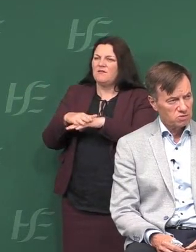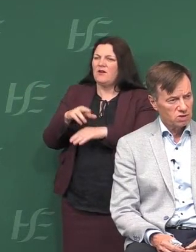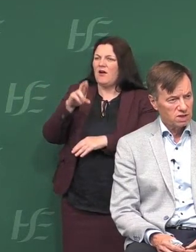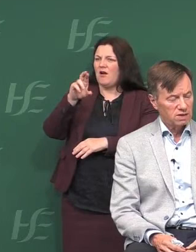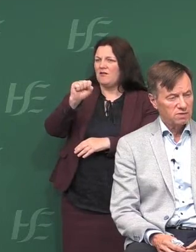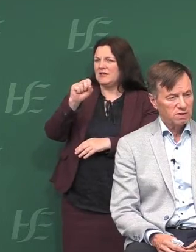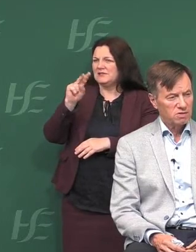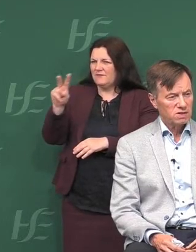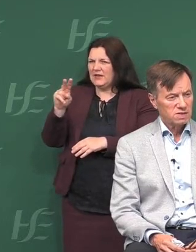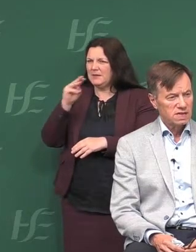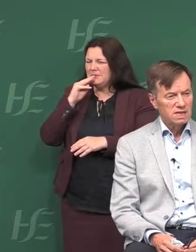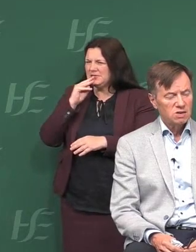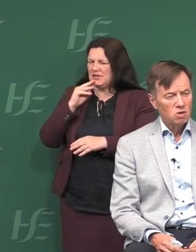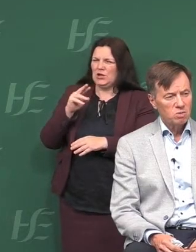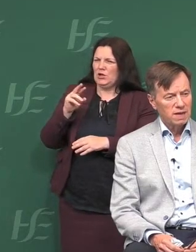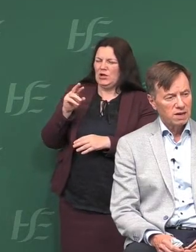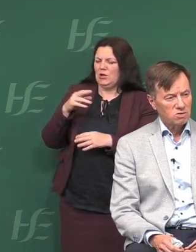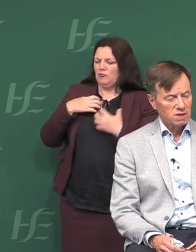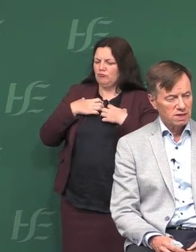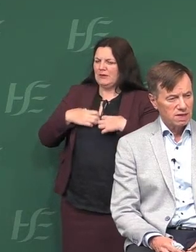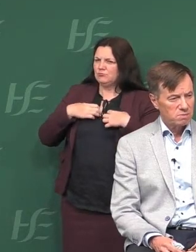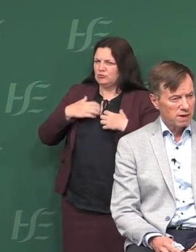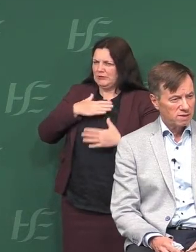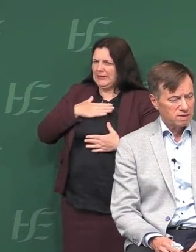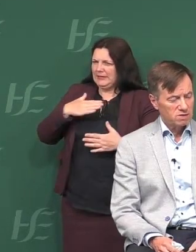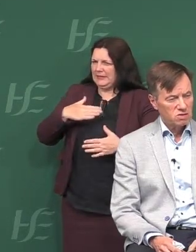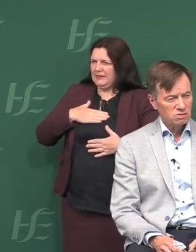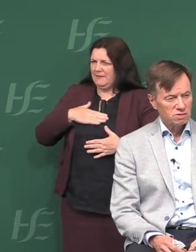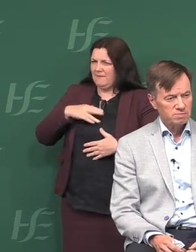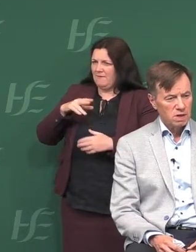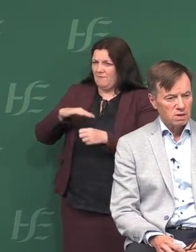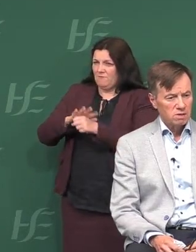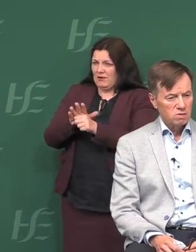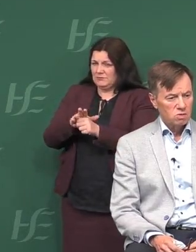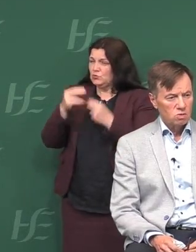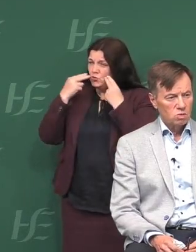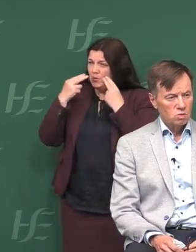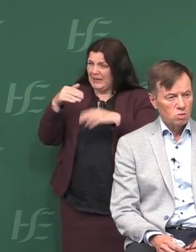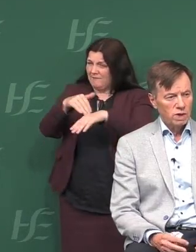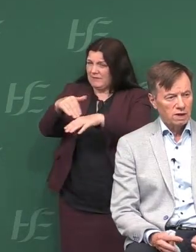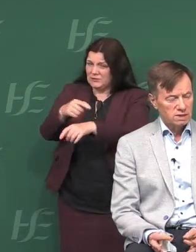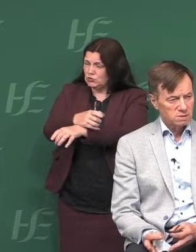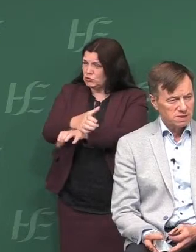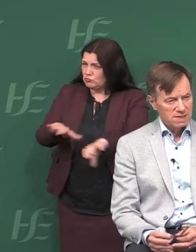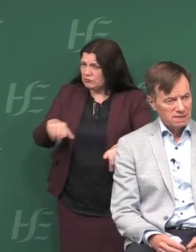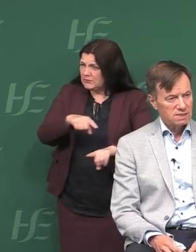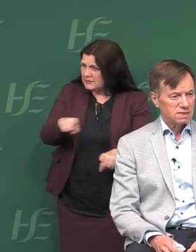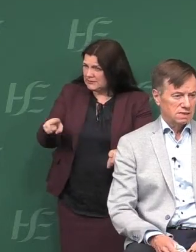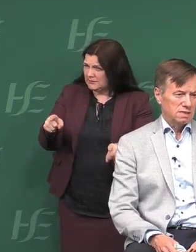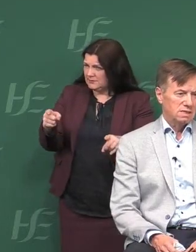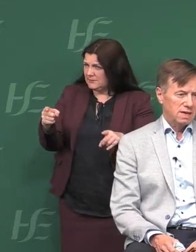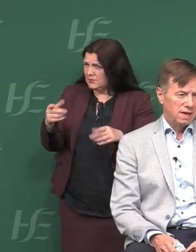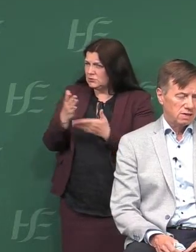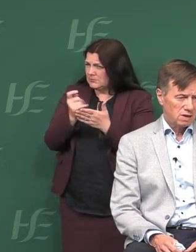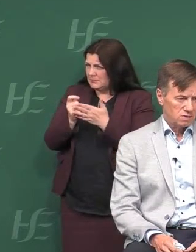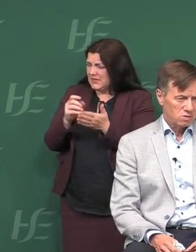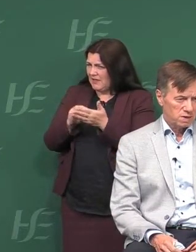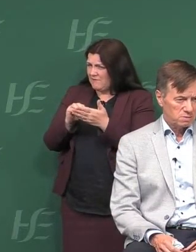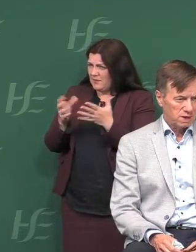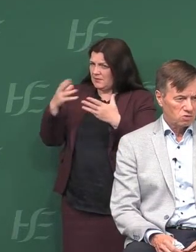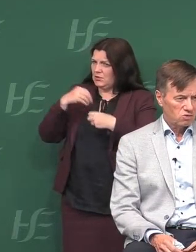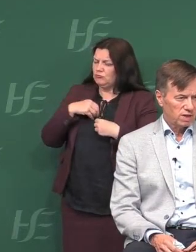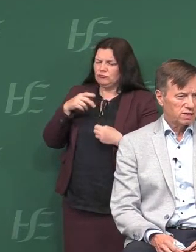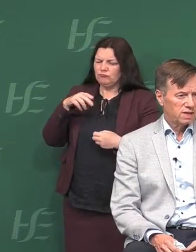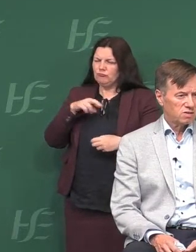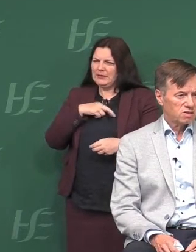so respiratory virus that normally actually impacts on children. So we are to some extent held hostage